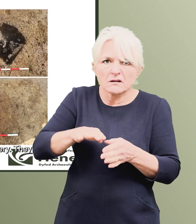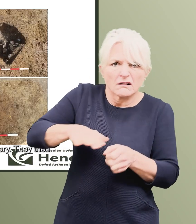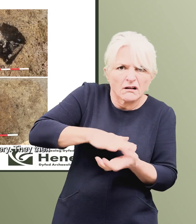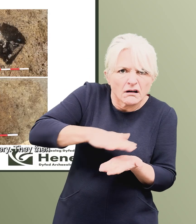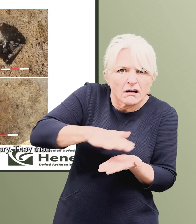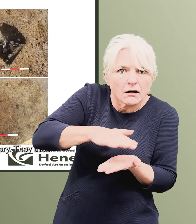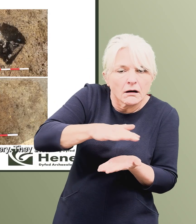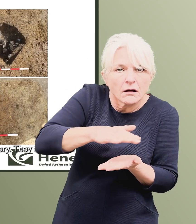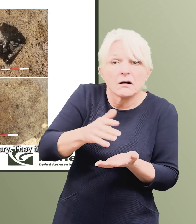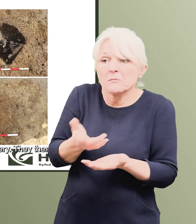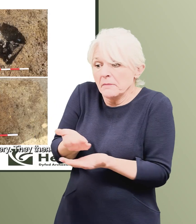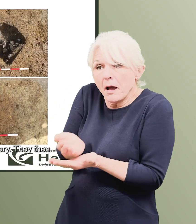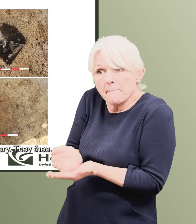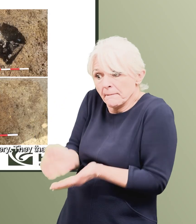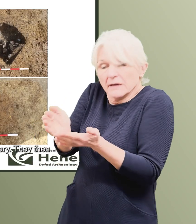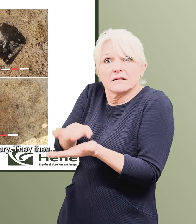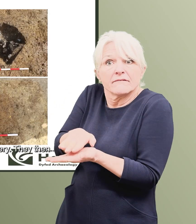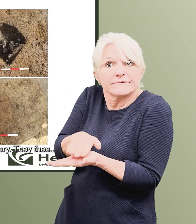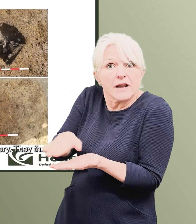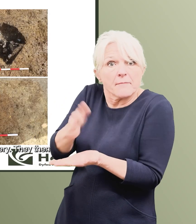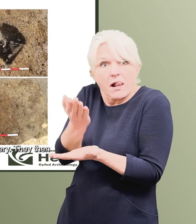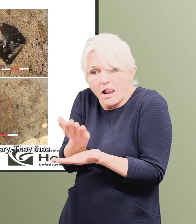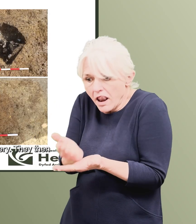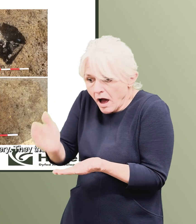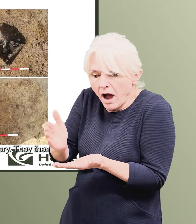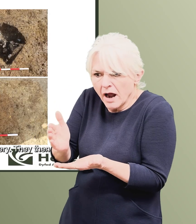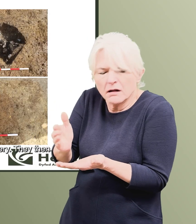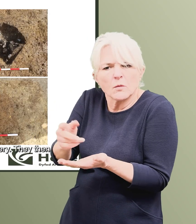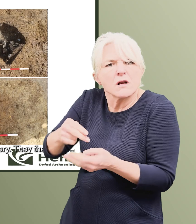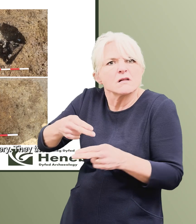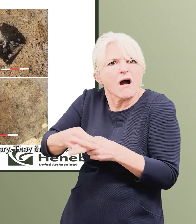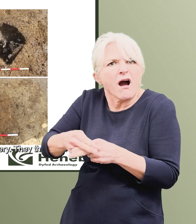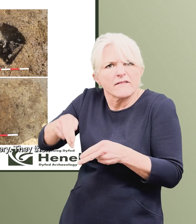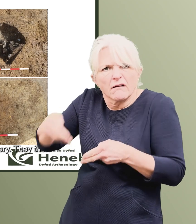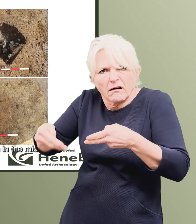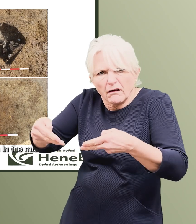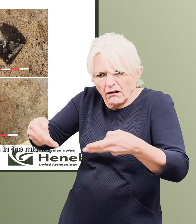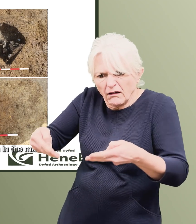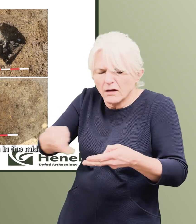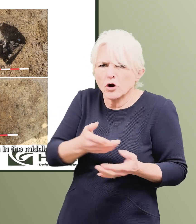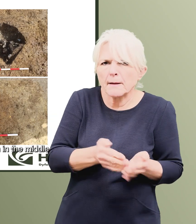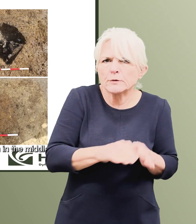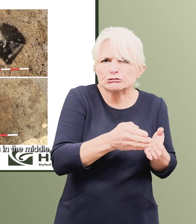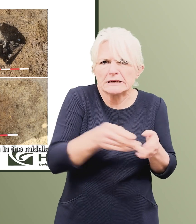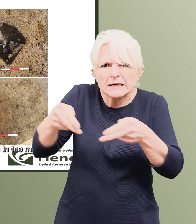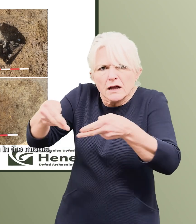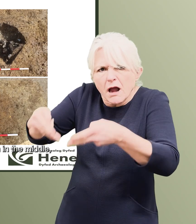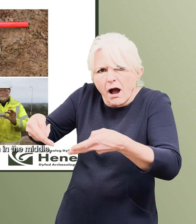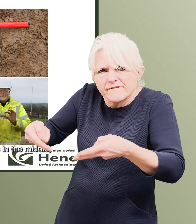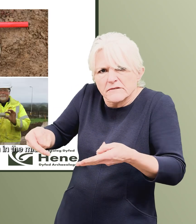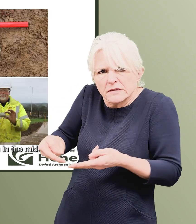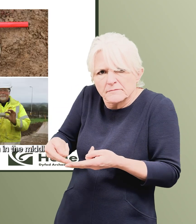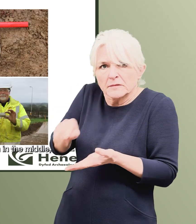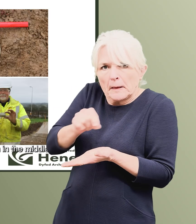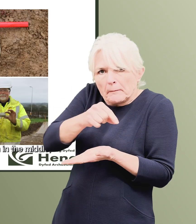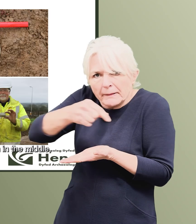they line it with knives this time, rather than pottery. They then make a little plinth in the middle and put the rock